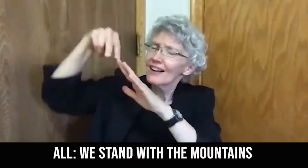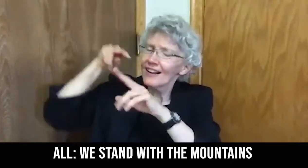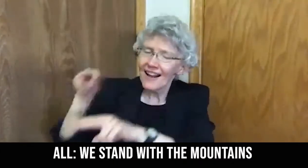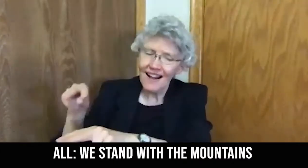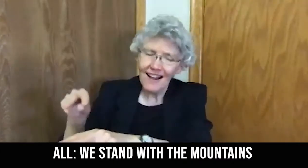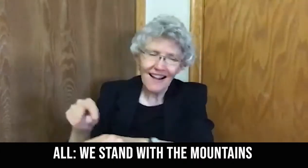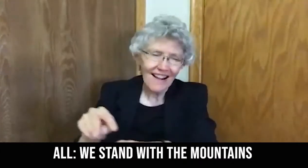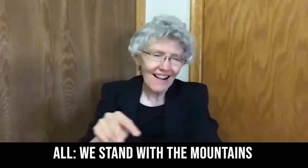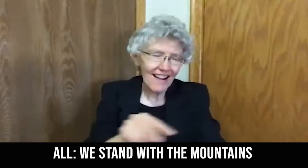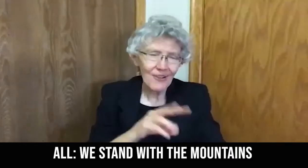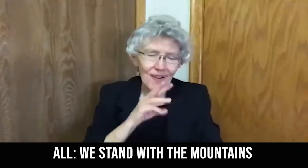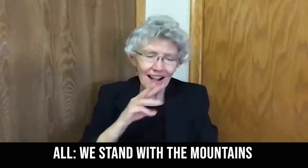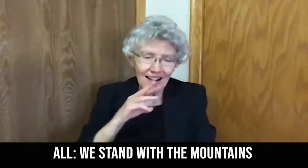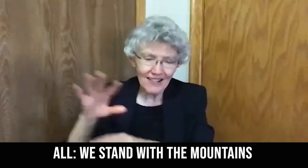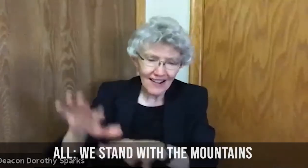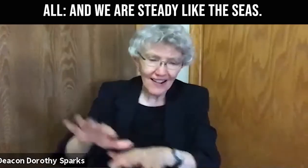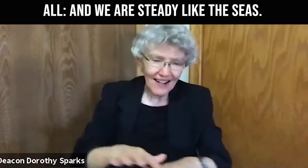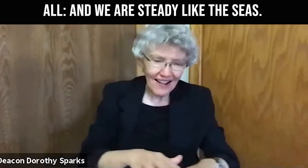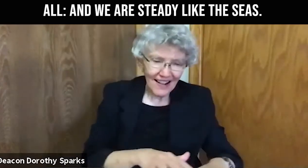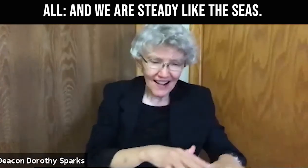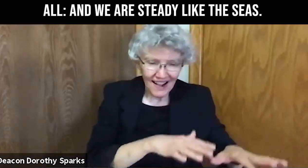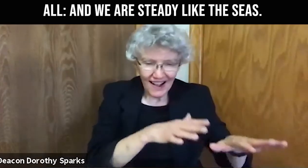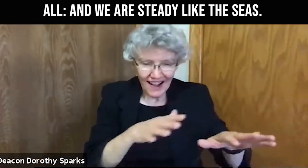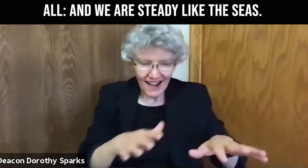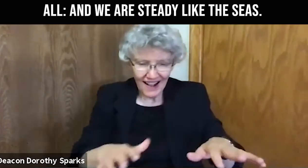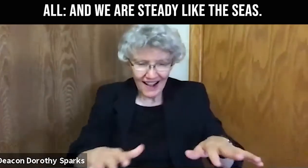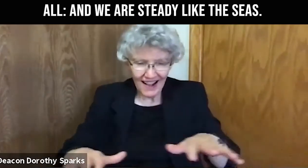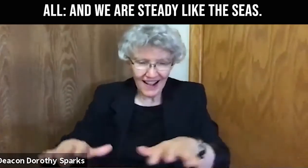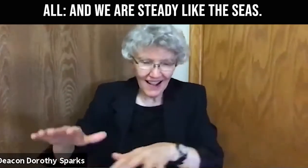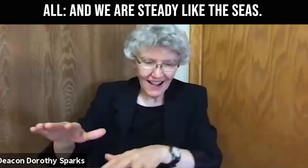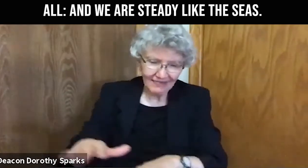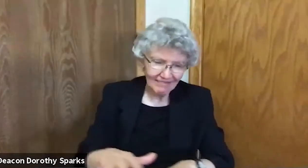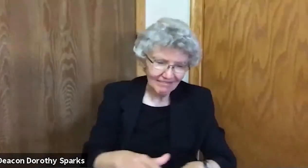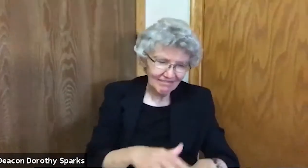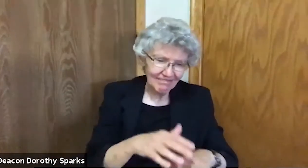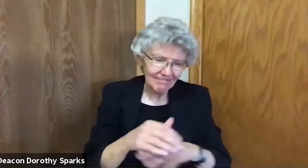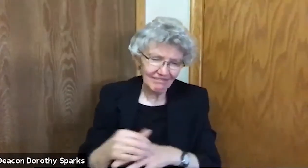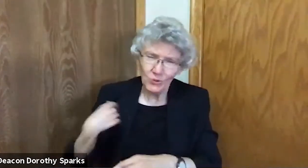We stand with the mountains and we are steady like the seas.